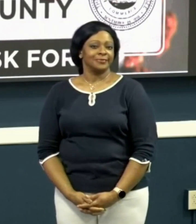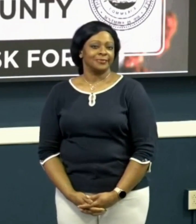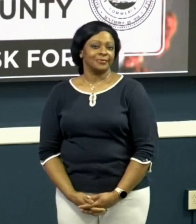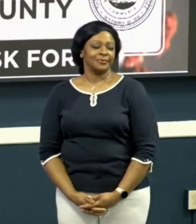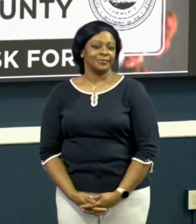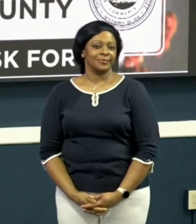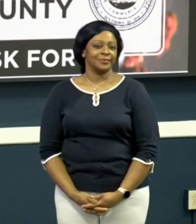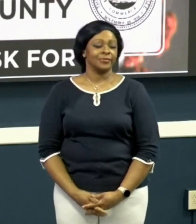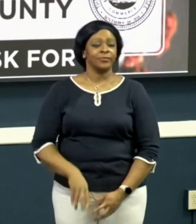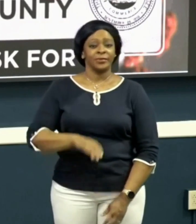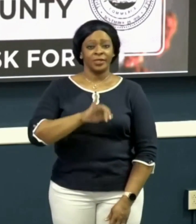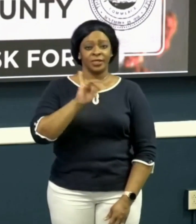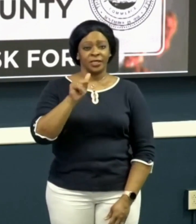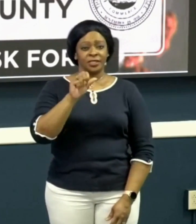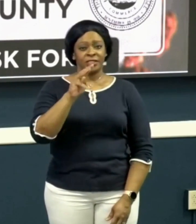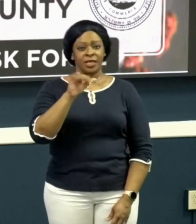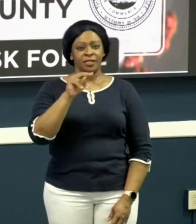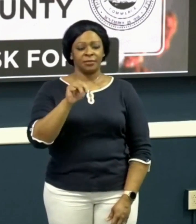Jasmine McCraven.